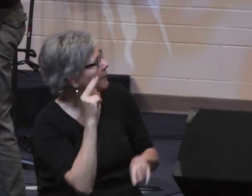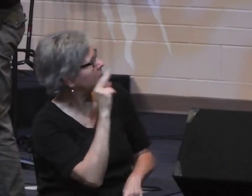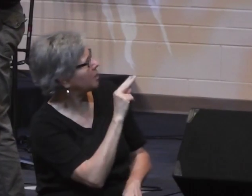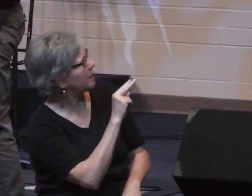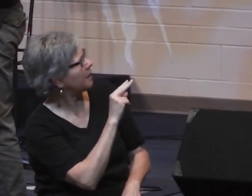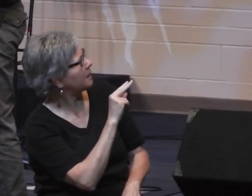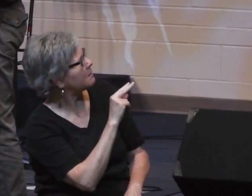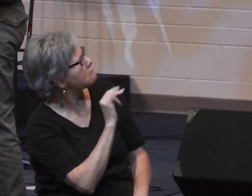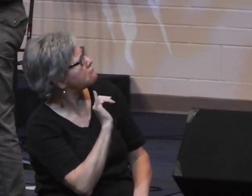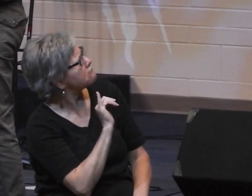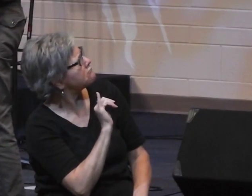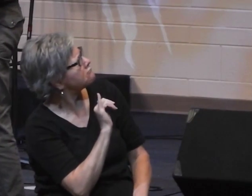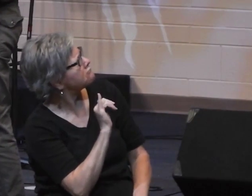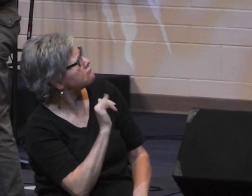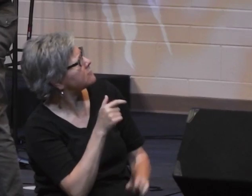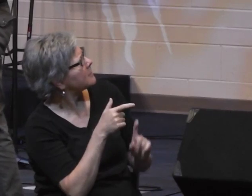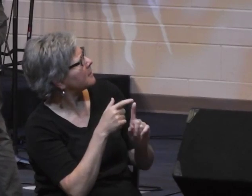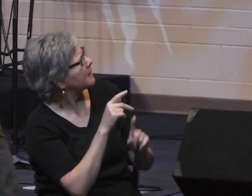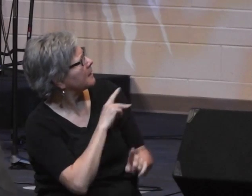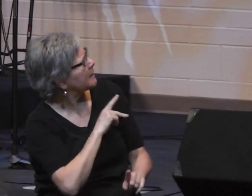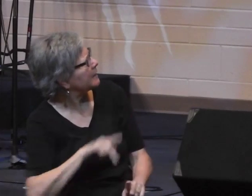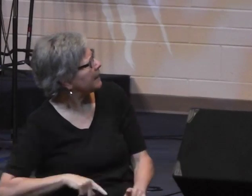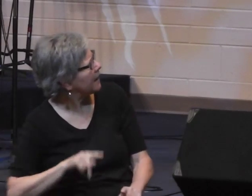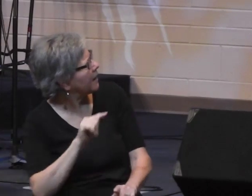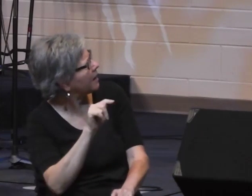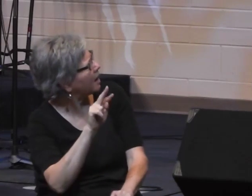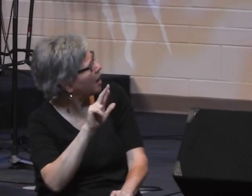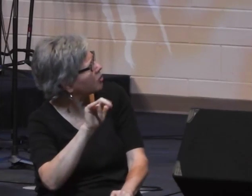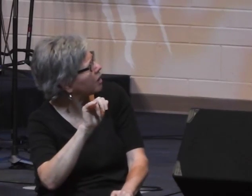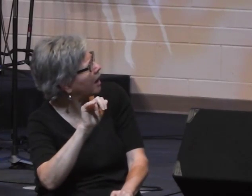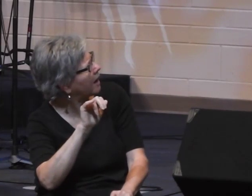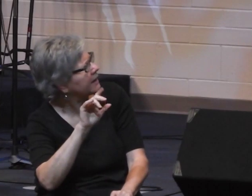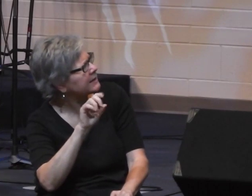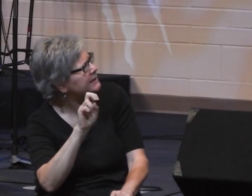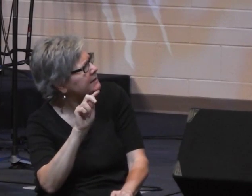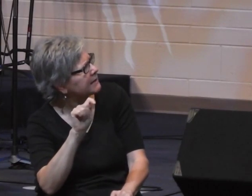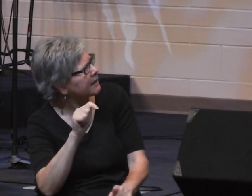Little Mermaid? Is that King Trident from The Little Mermaid? That's what I thought. They have the